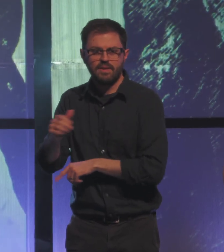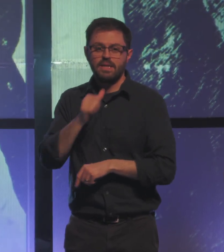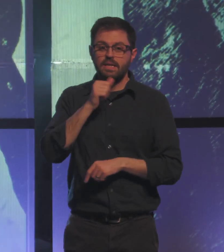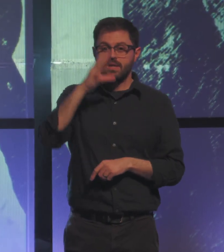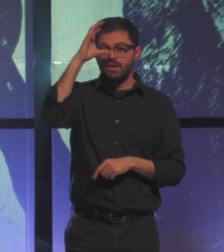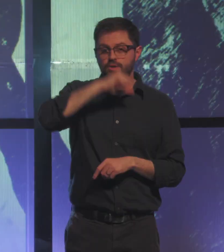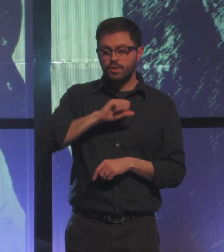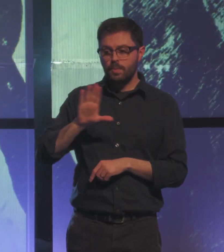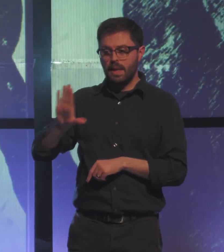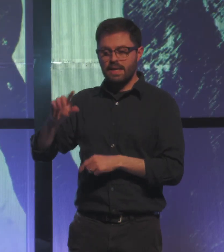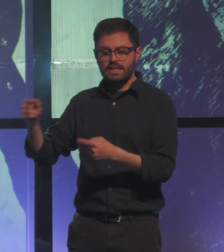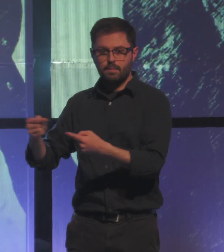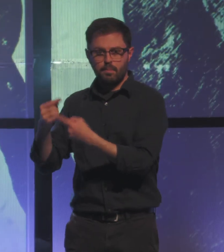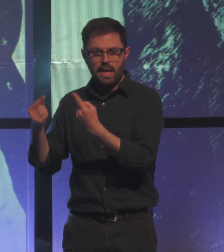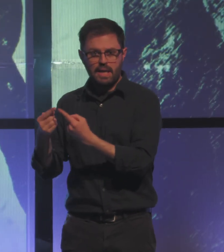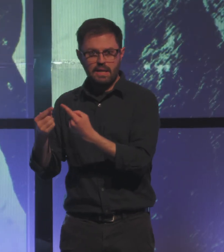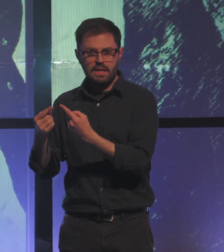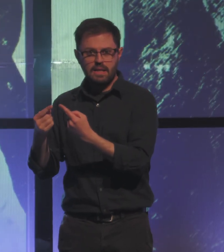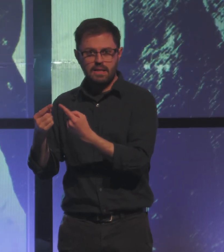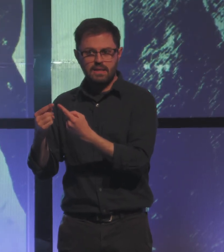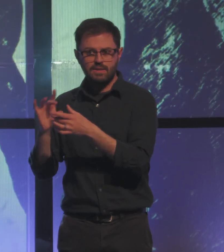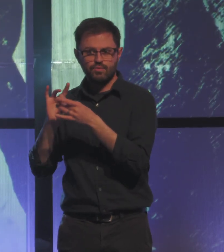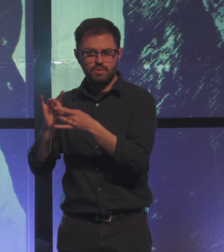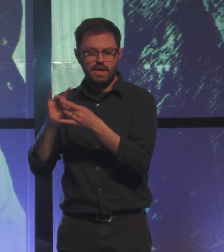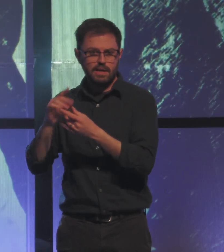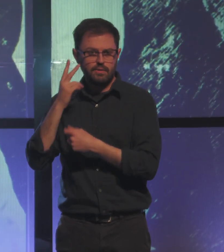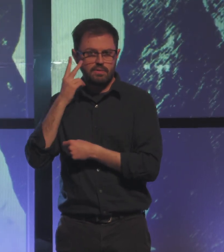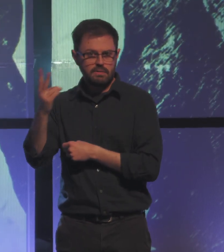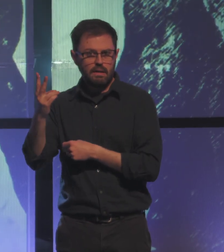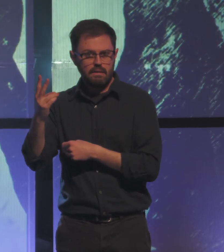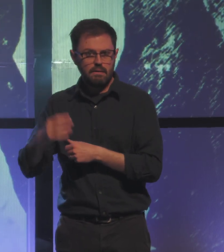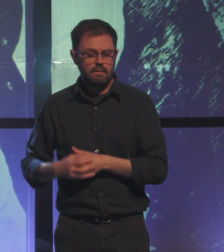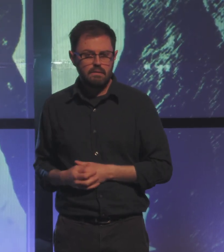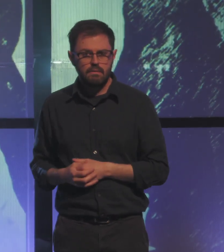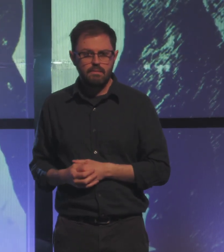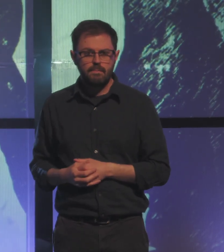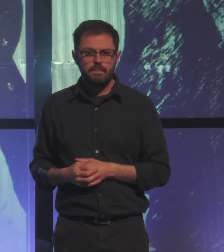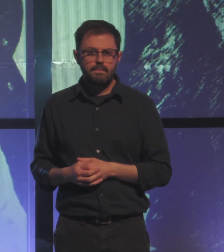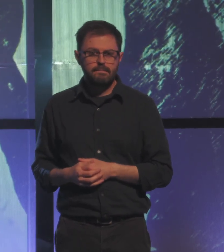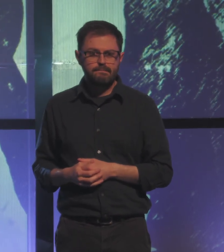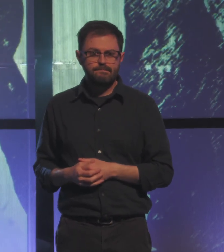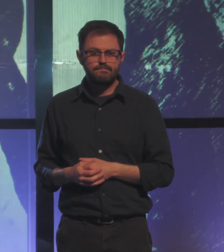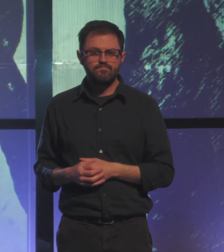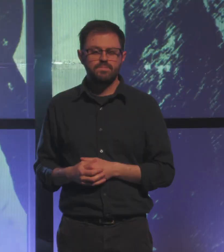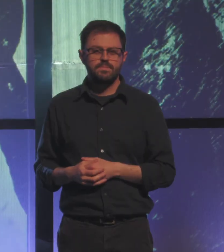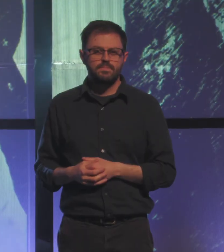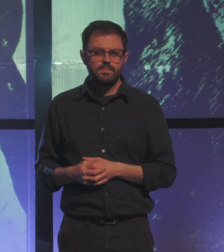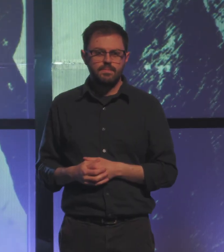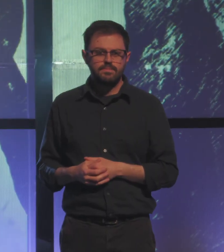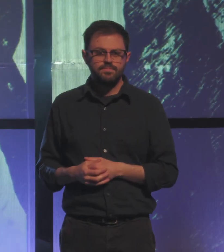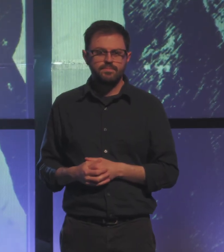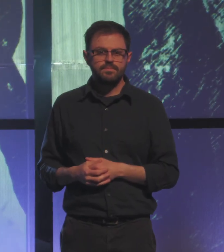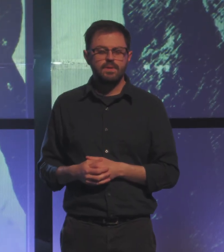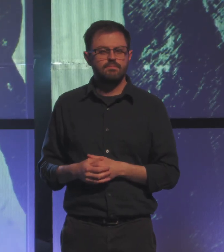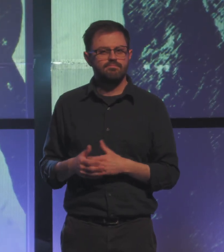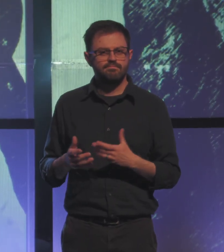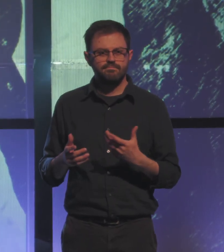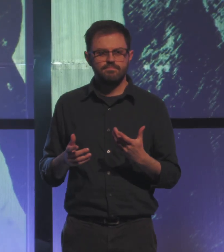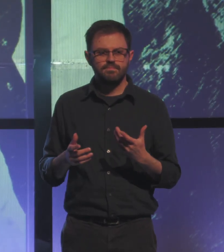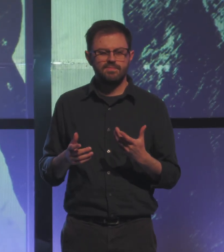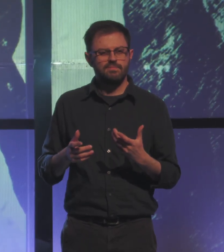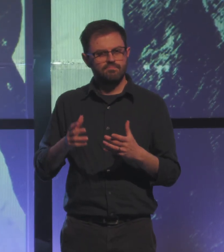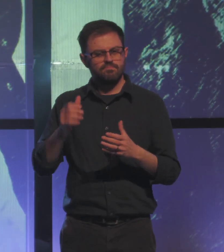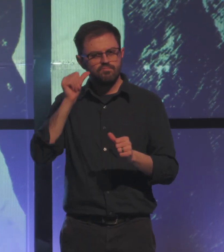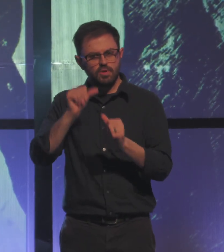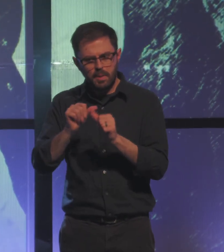is going to voice is his vision. We don't need to forget that he was also a